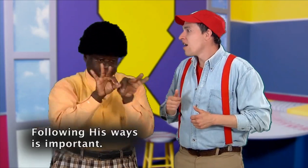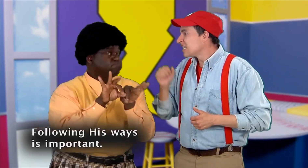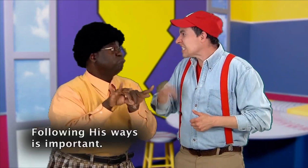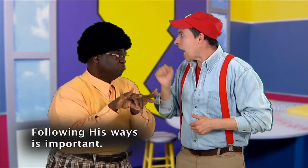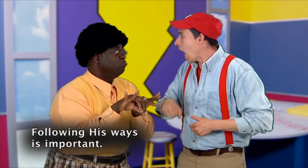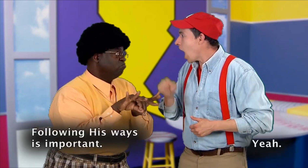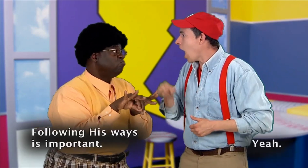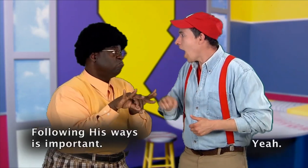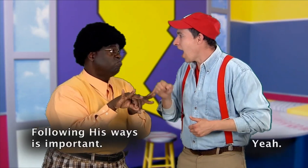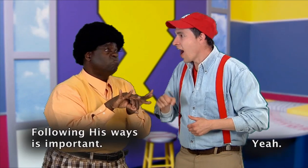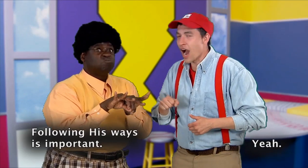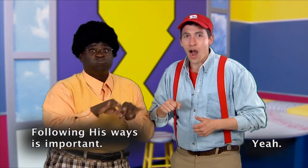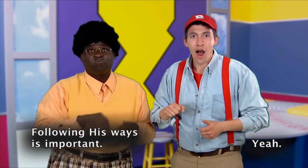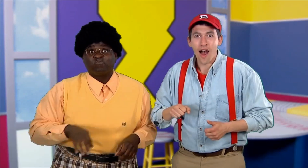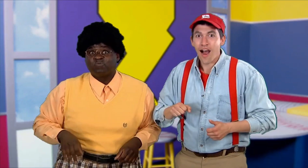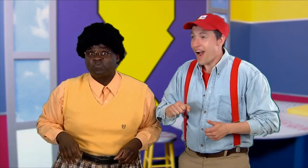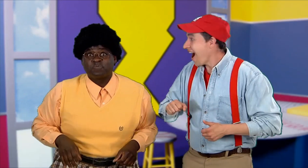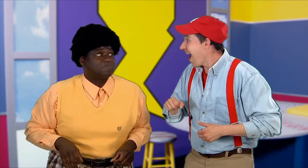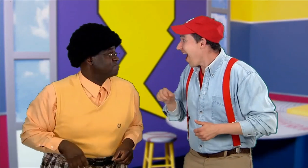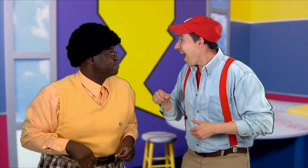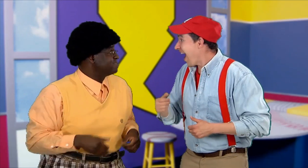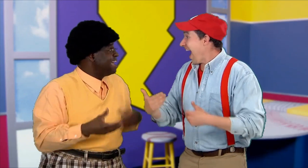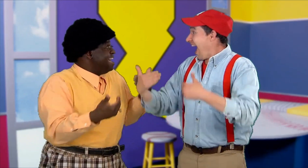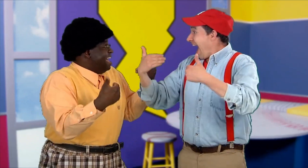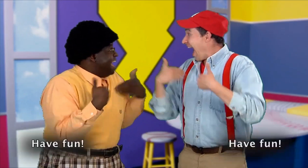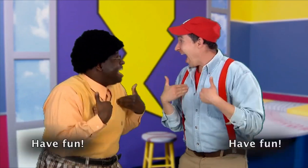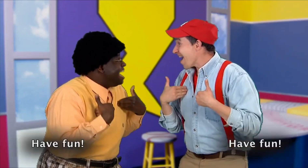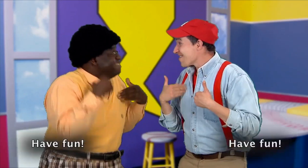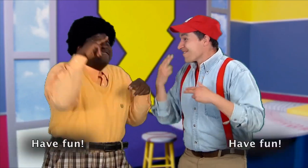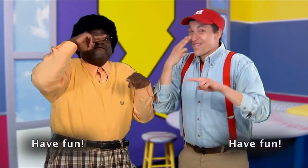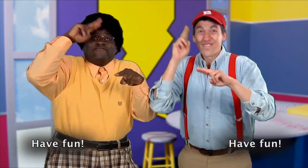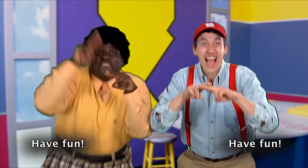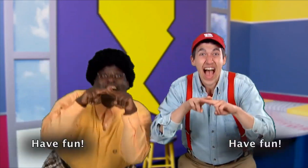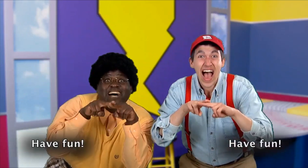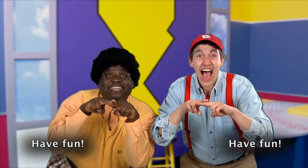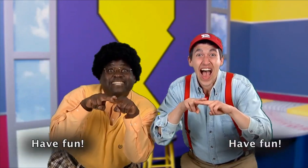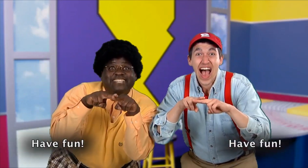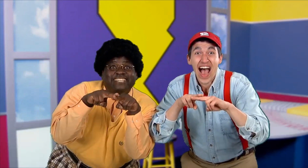is important. Yeah. Have fun!